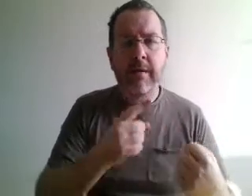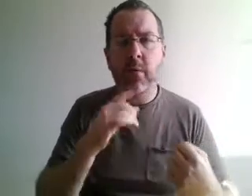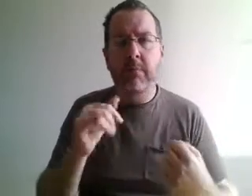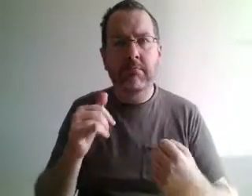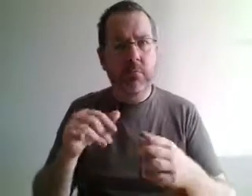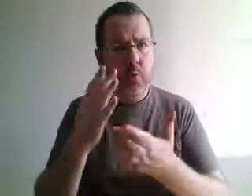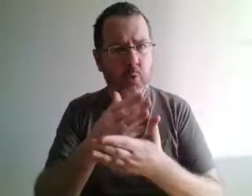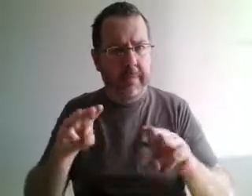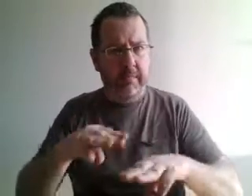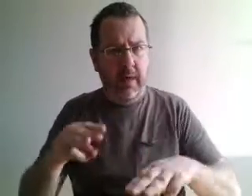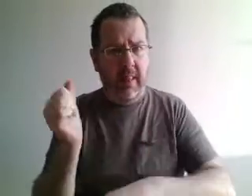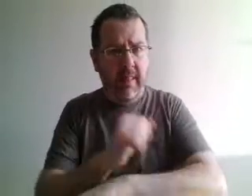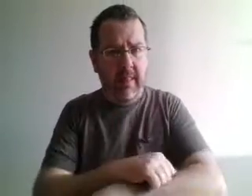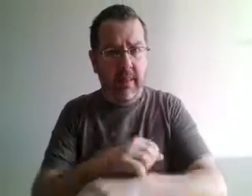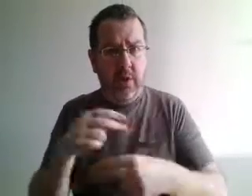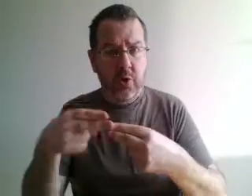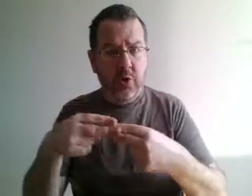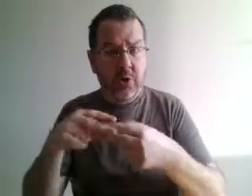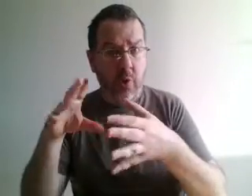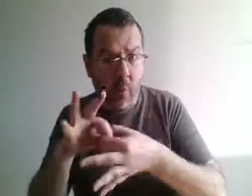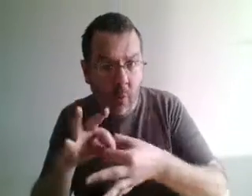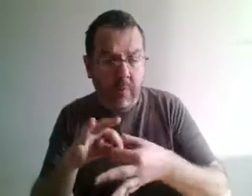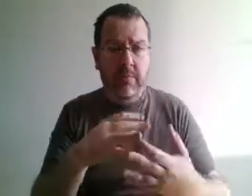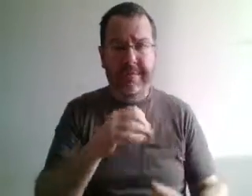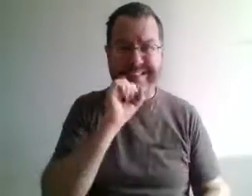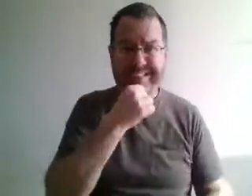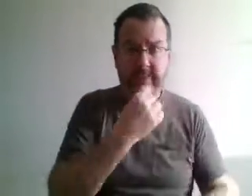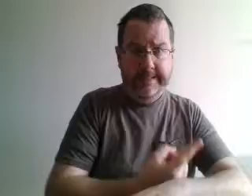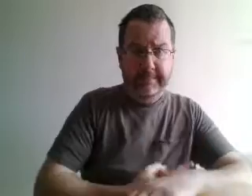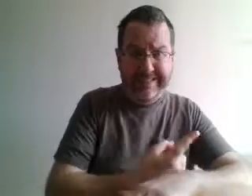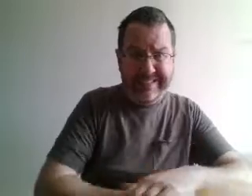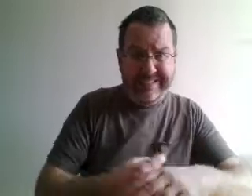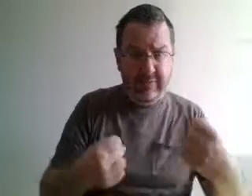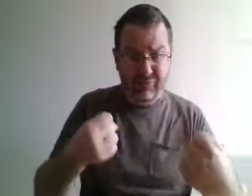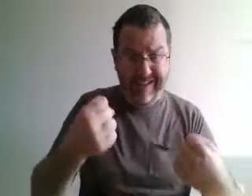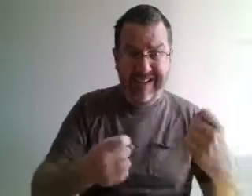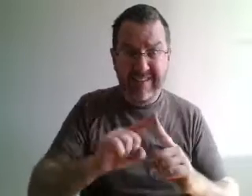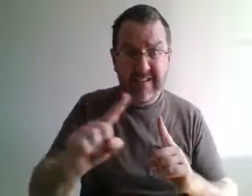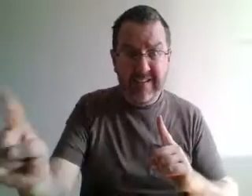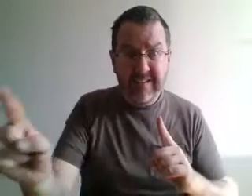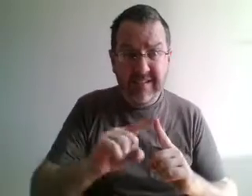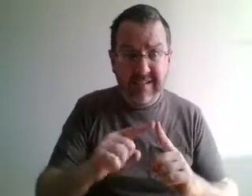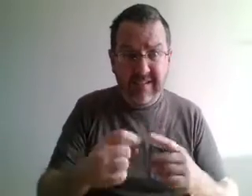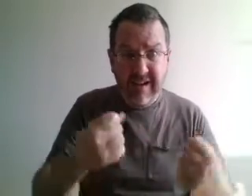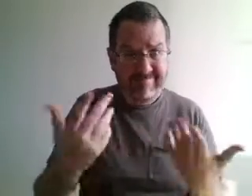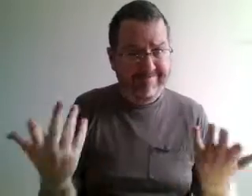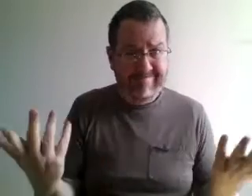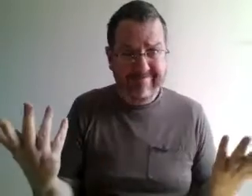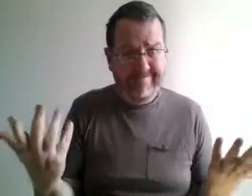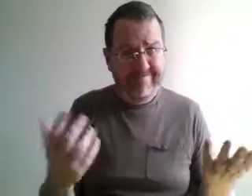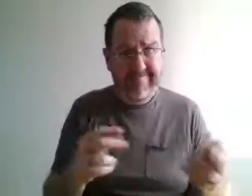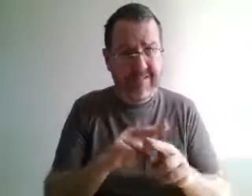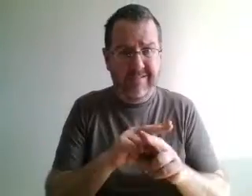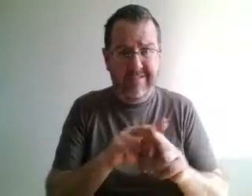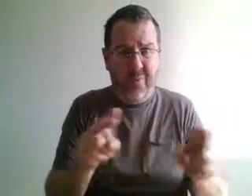you have somebody with a severe disability who driving to and being tested in a car just wouldn't be appropriate. So we do have a mechanism